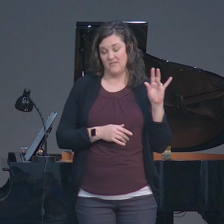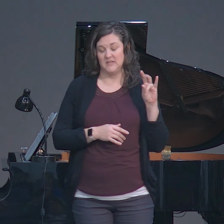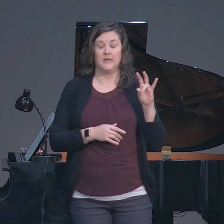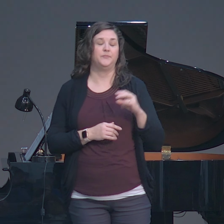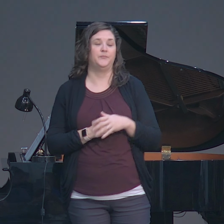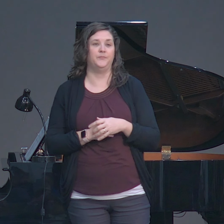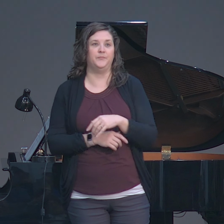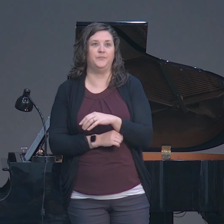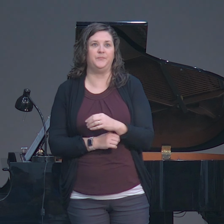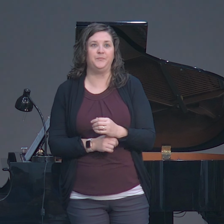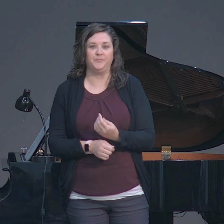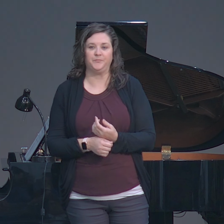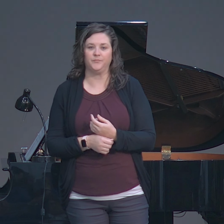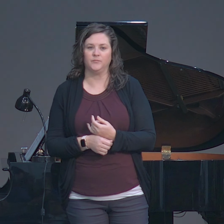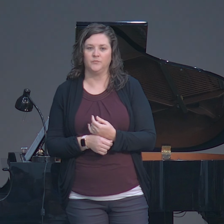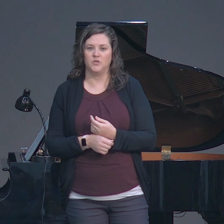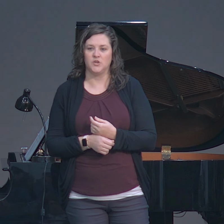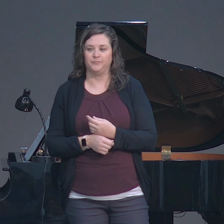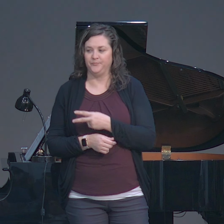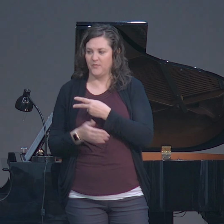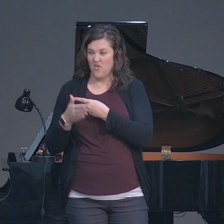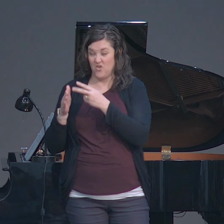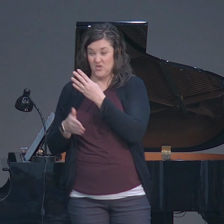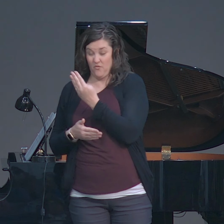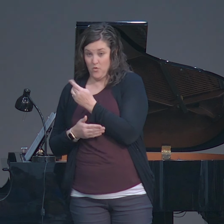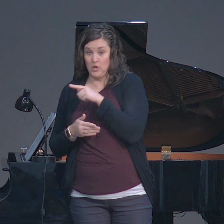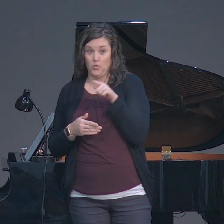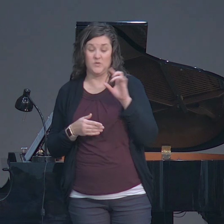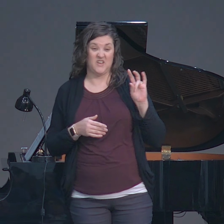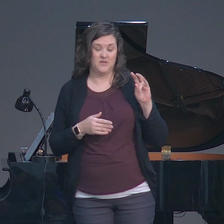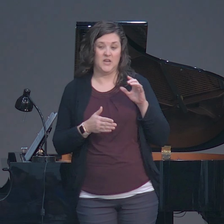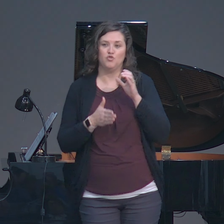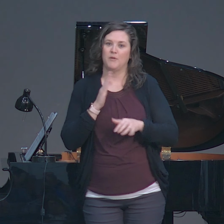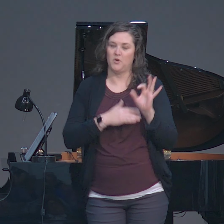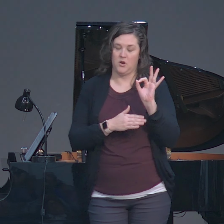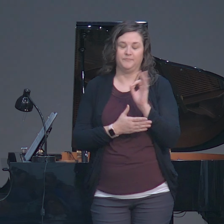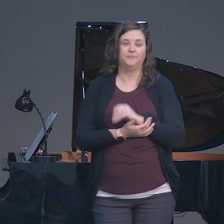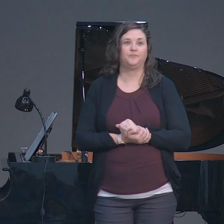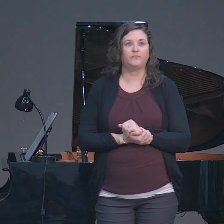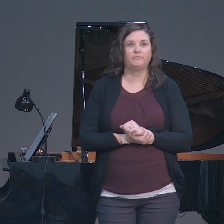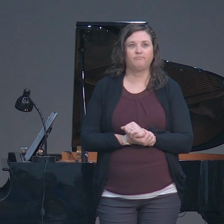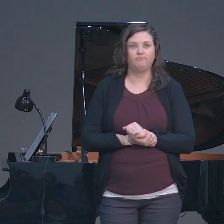Matthew chapter 9, verses 14 through 17.